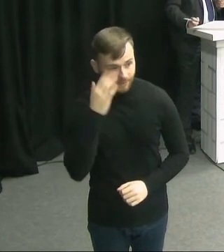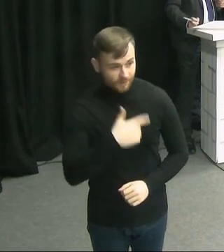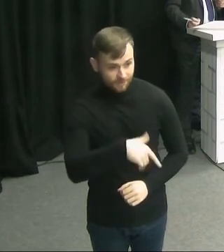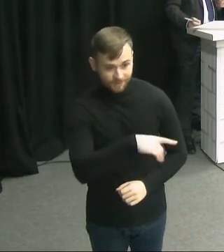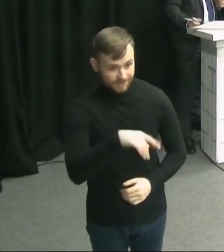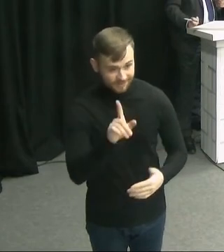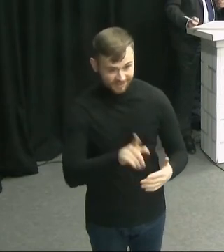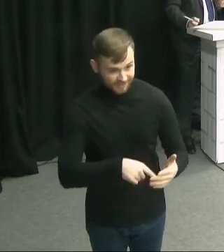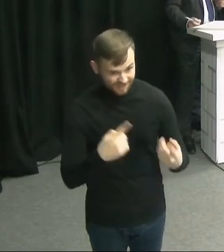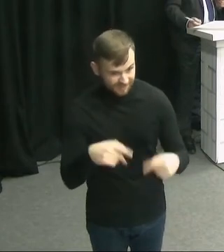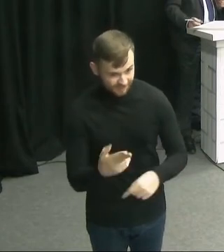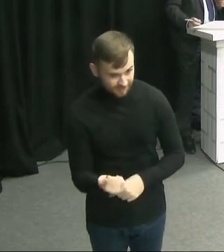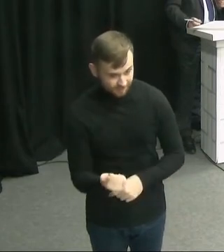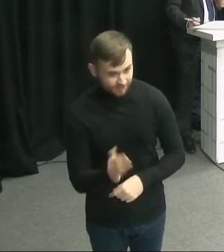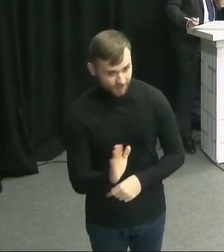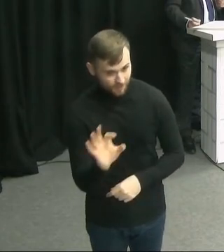construction of such center.